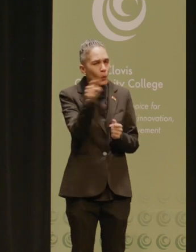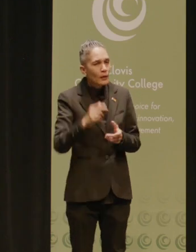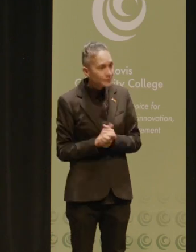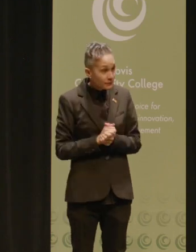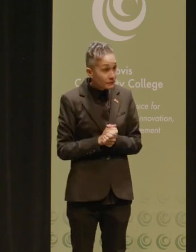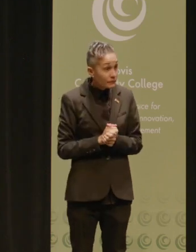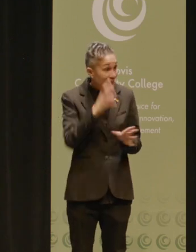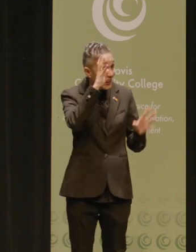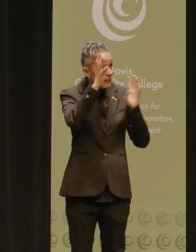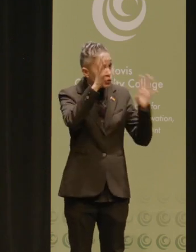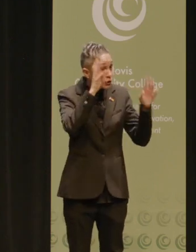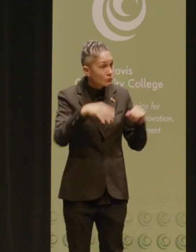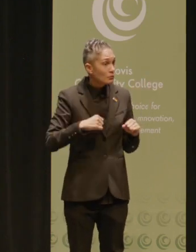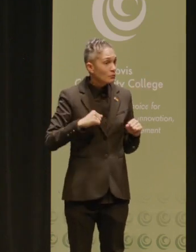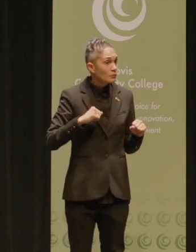Is it innovation?